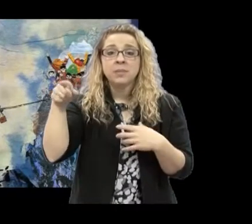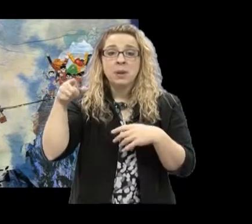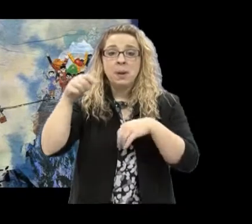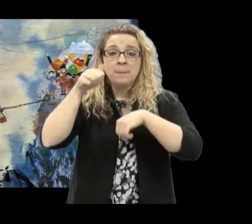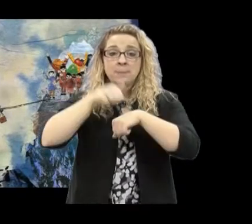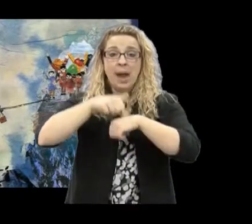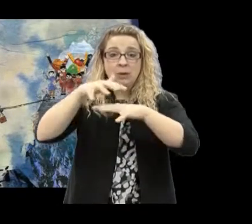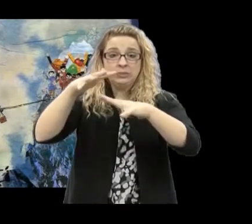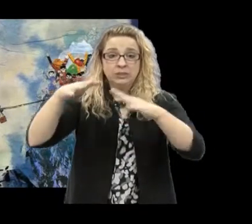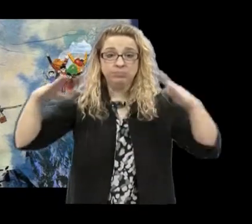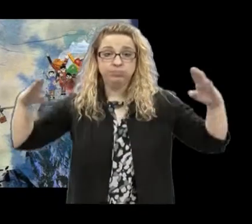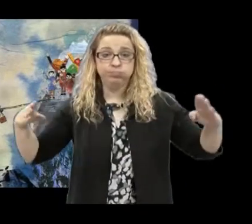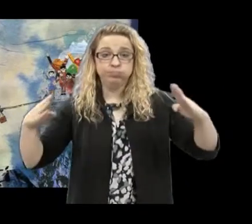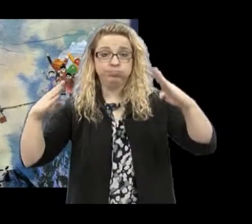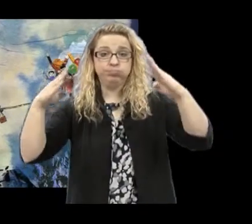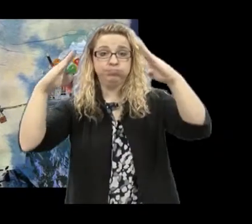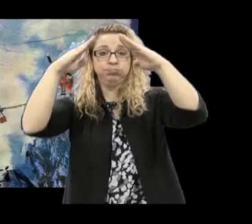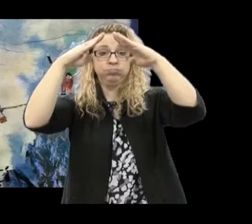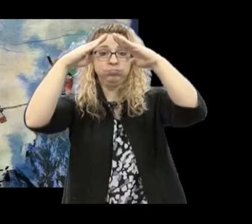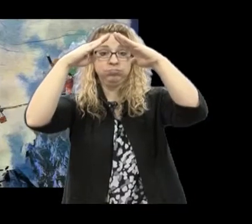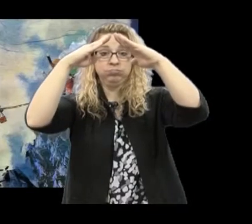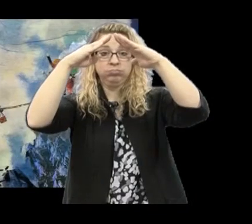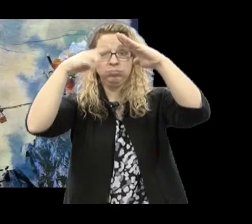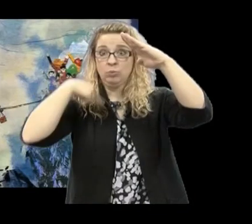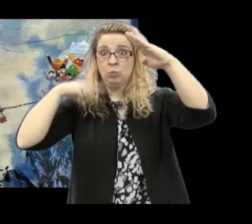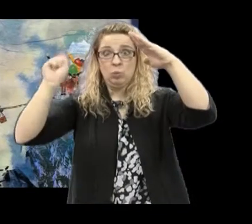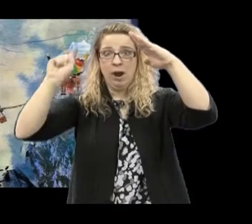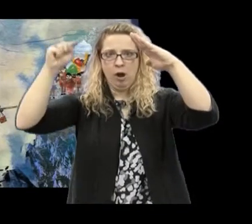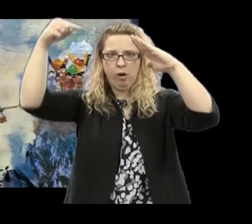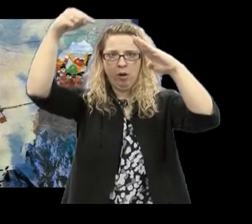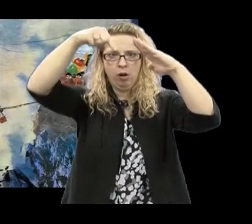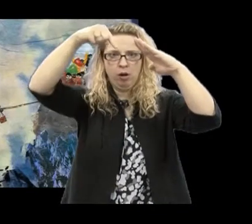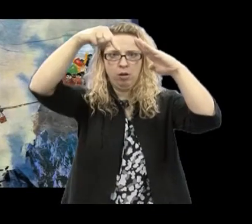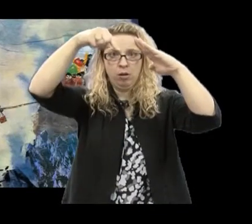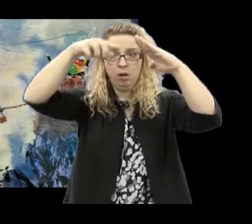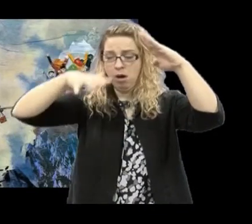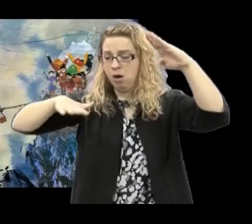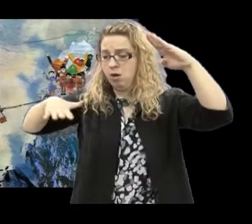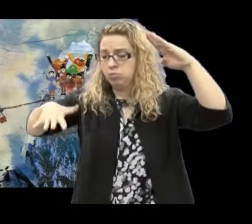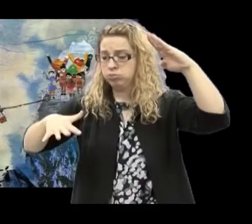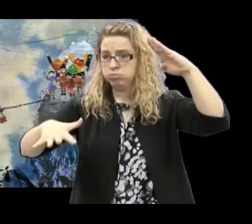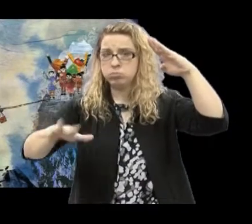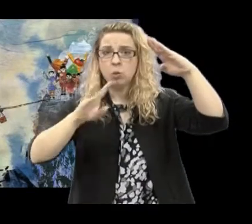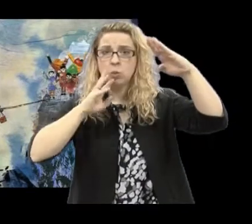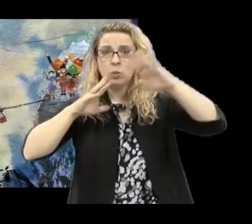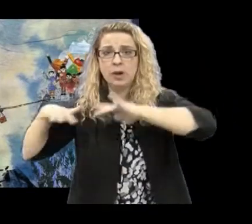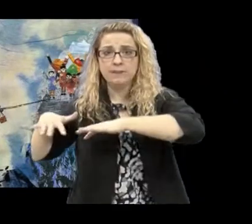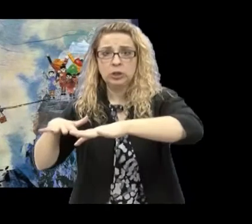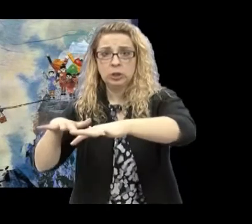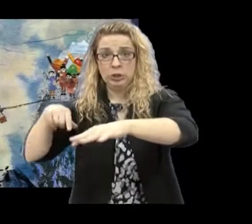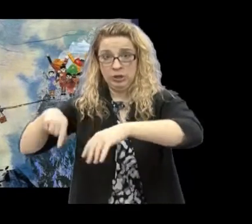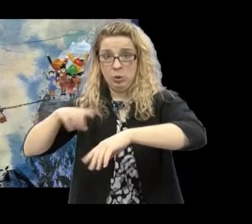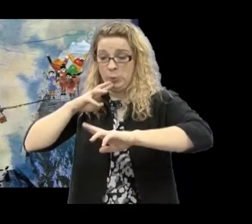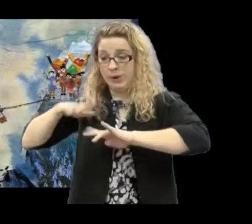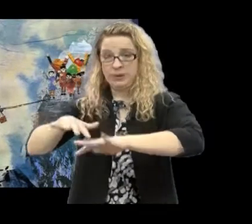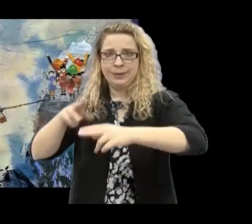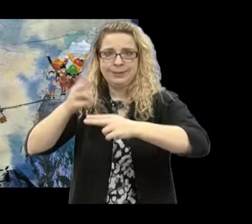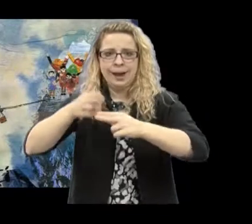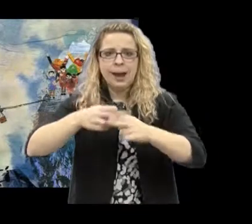But high above the Braldu River, we had only a single cable with a